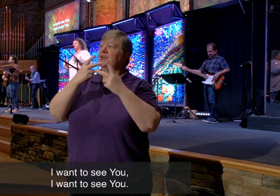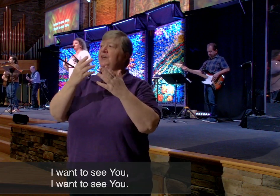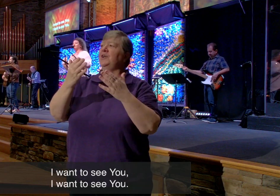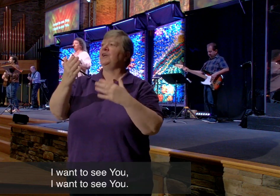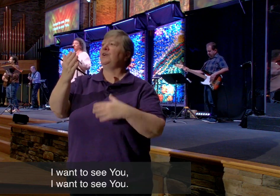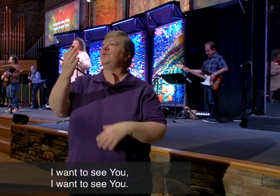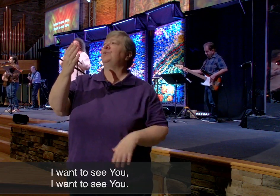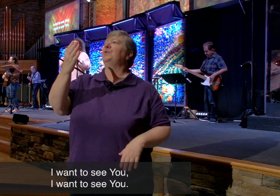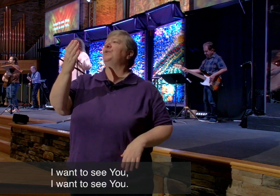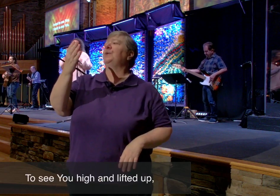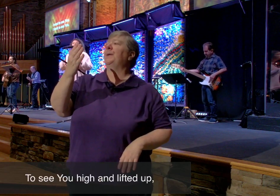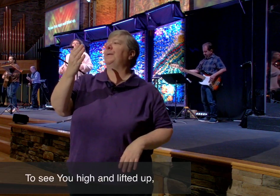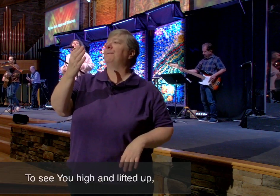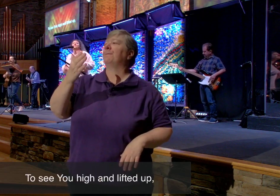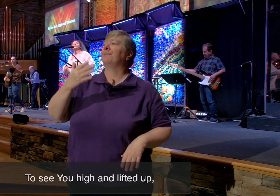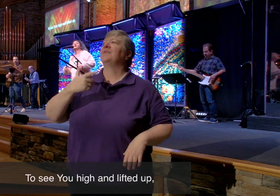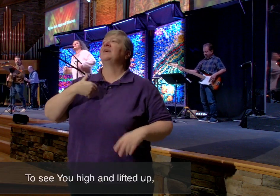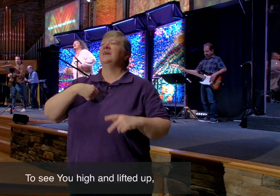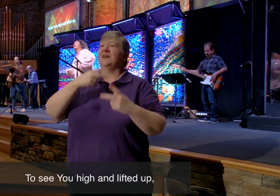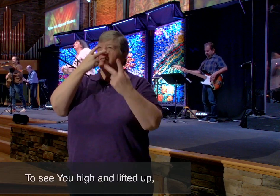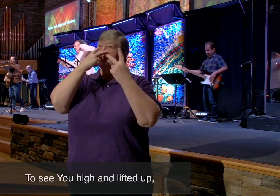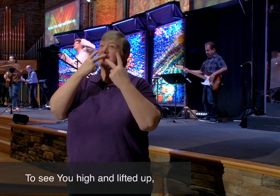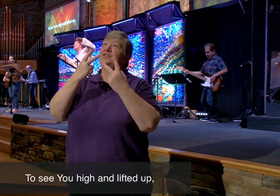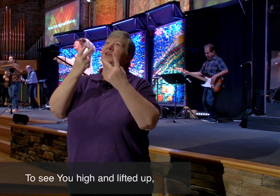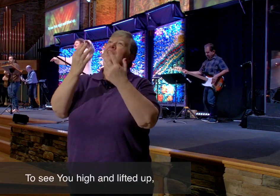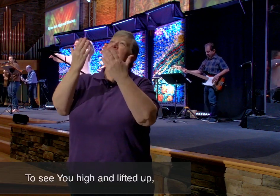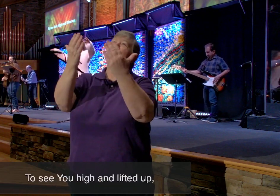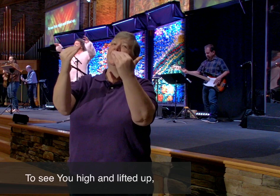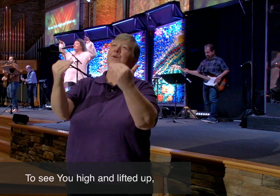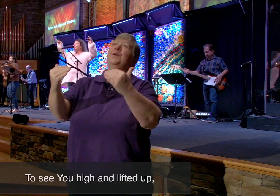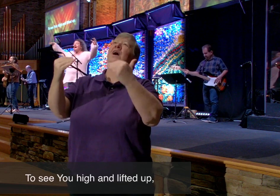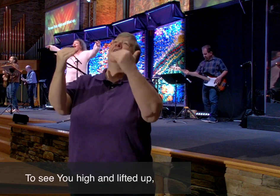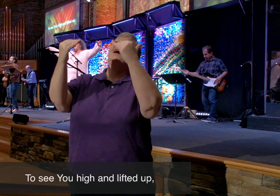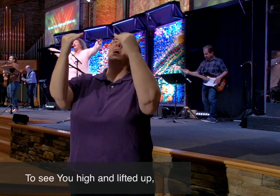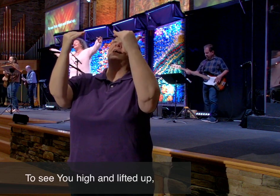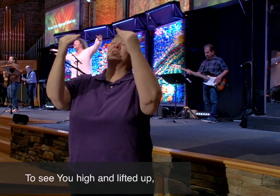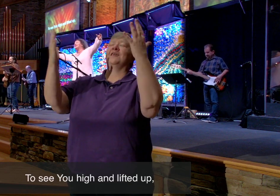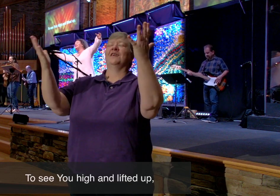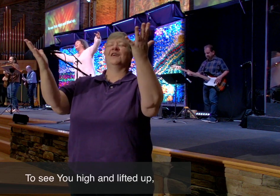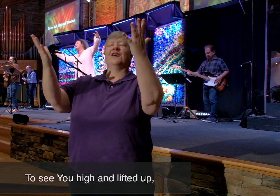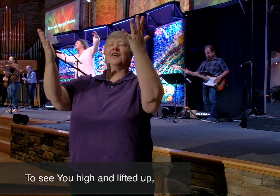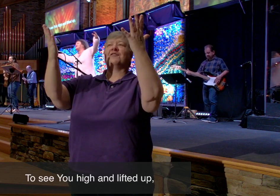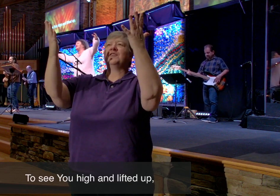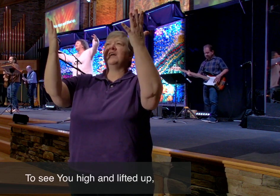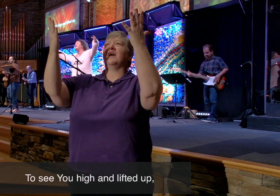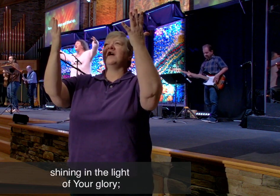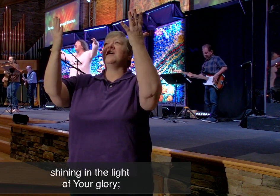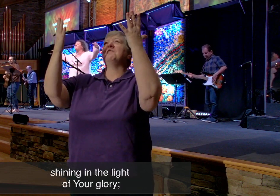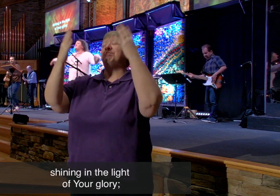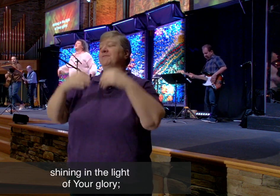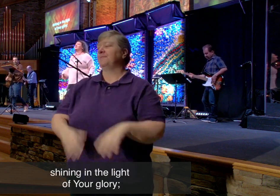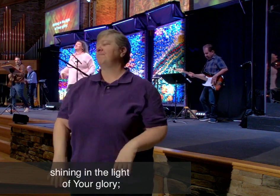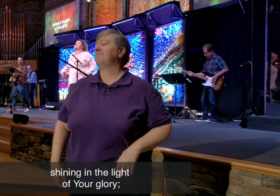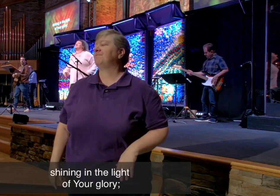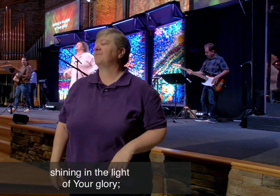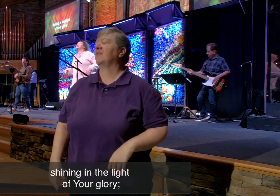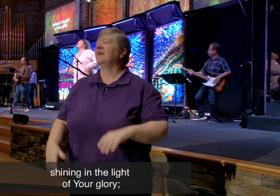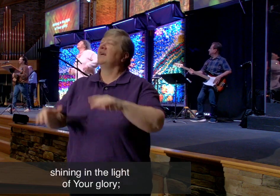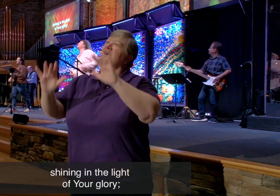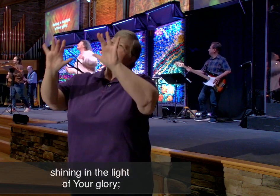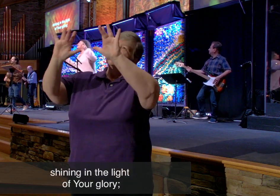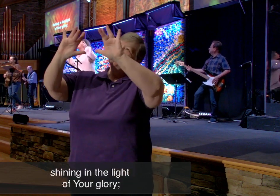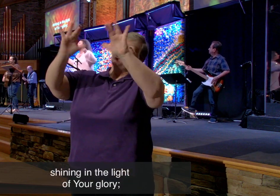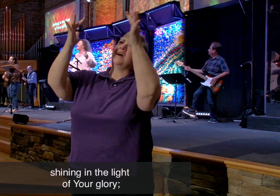you. Now I want to see you. See you high. See you high and lifted